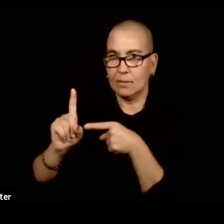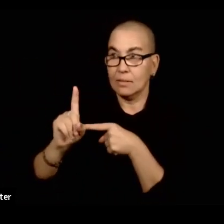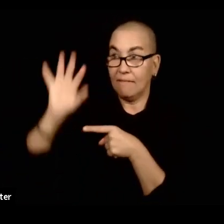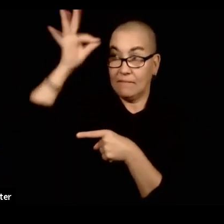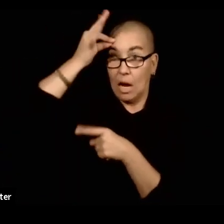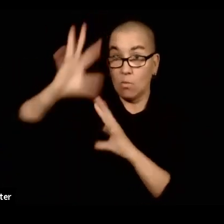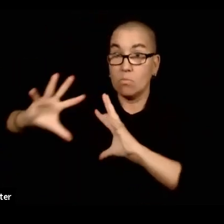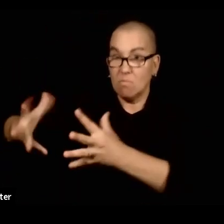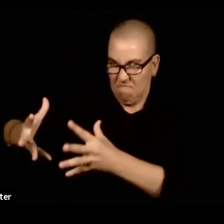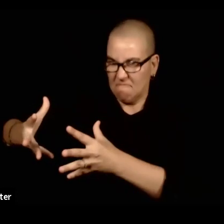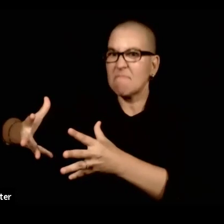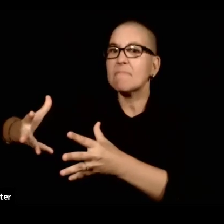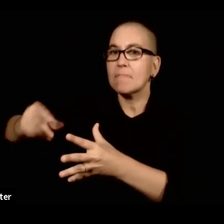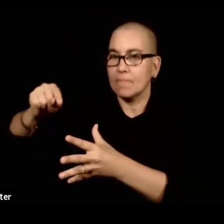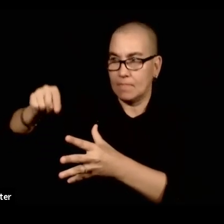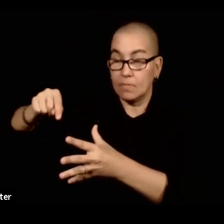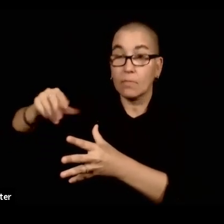have made